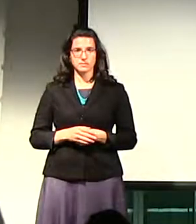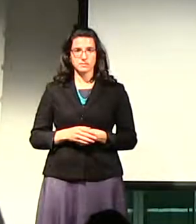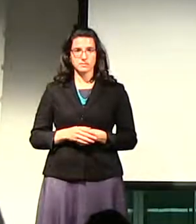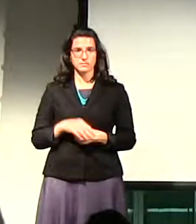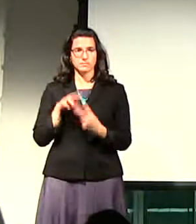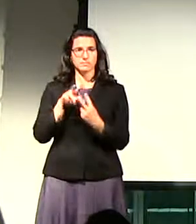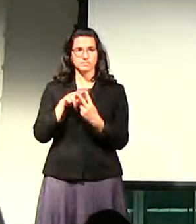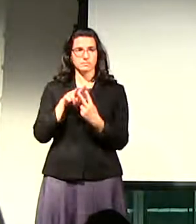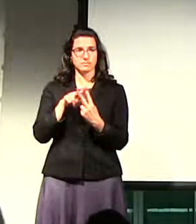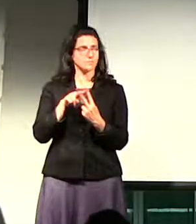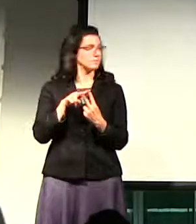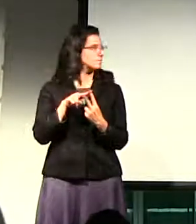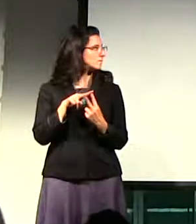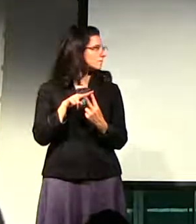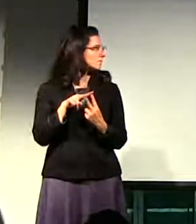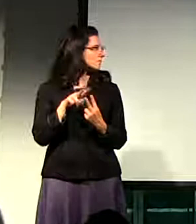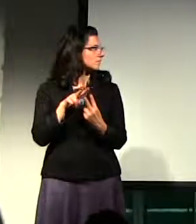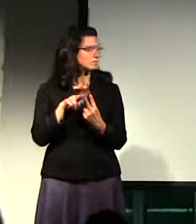Pair, pair.